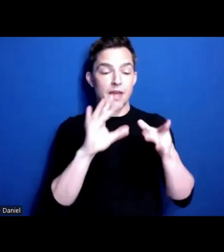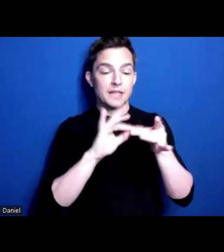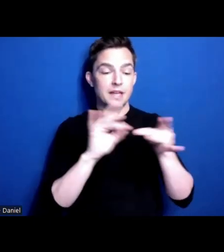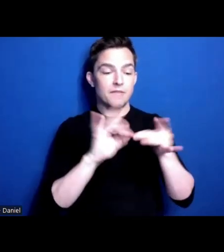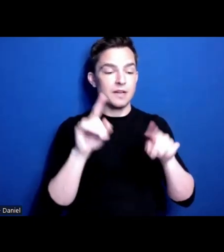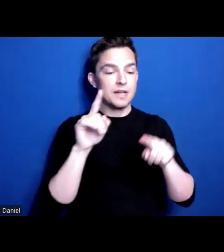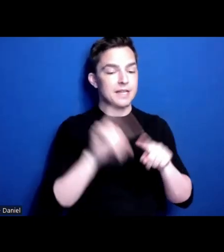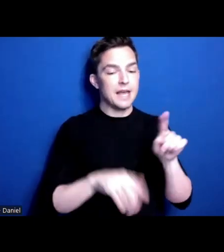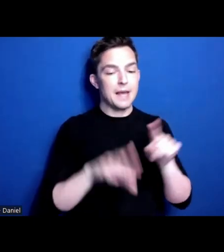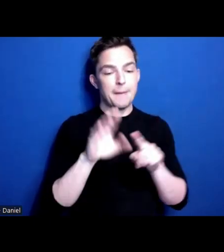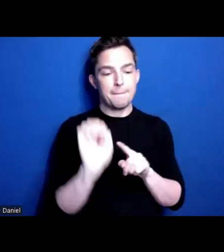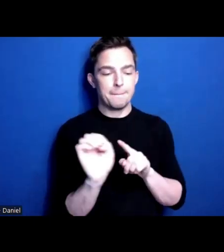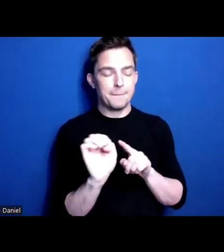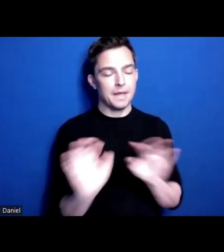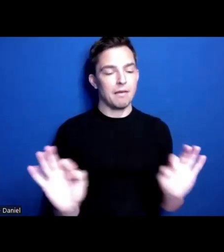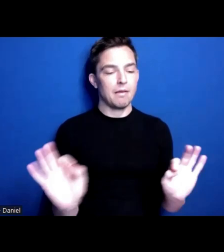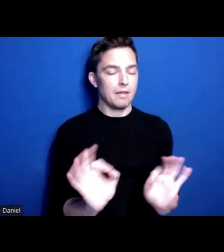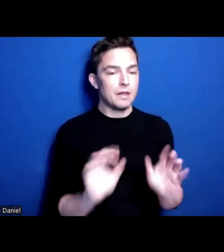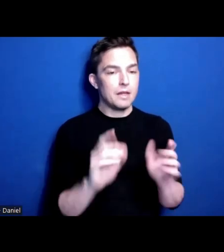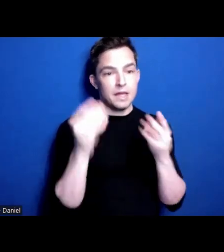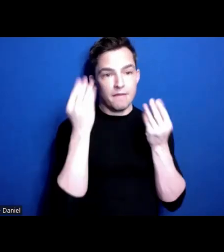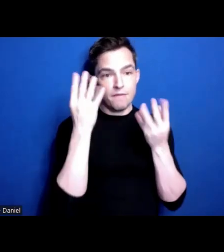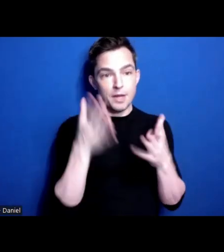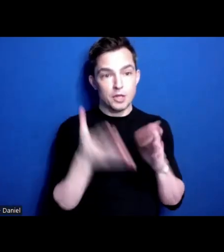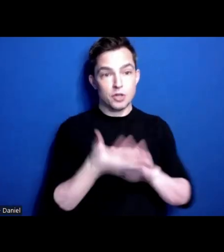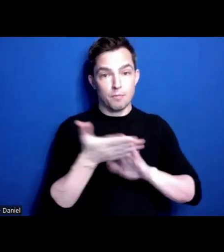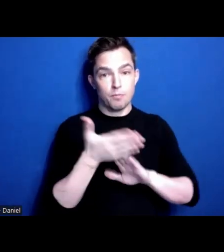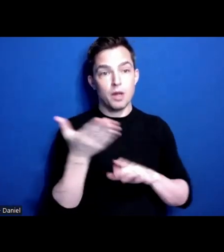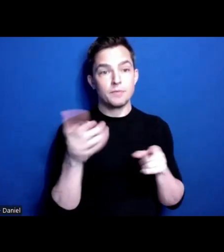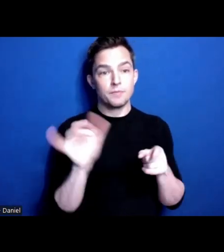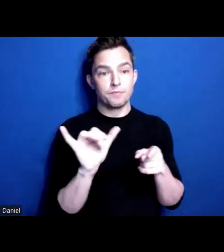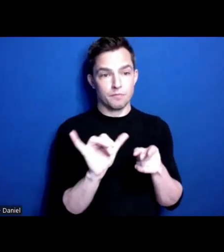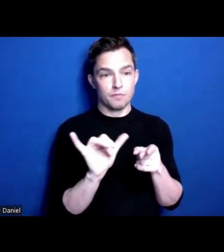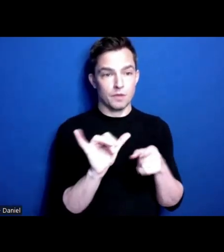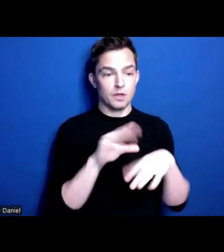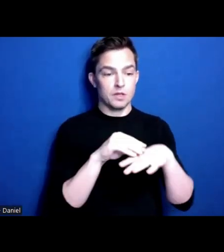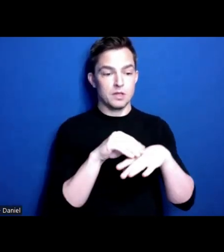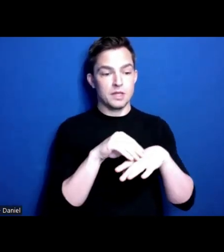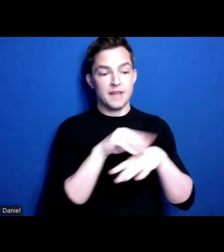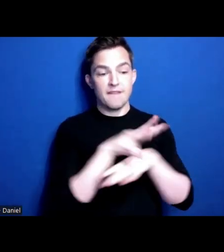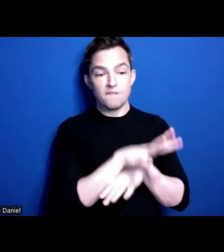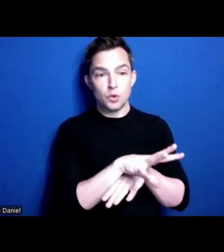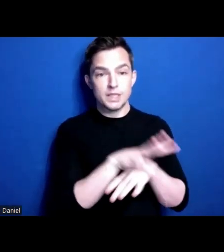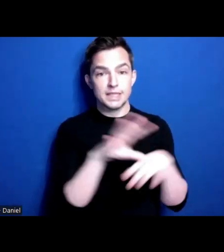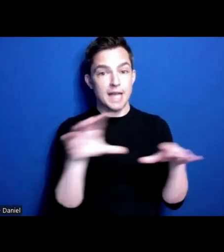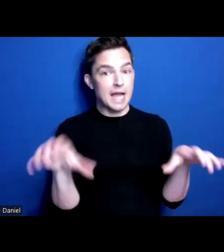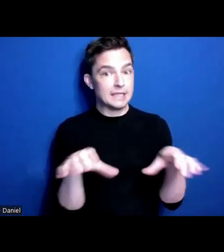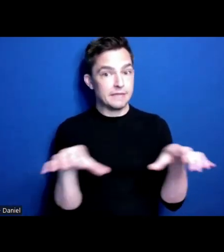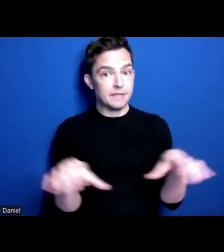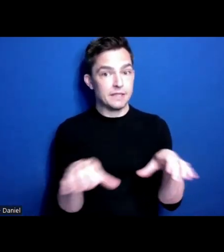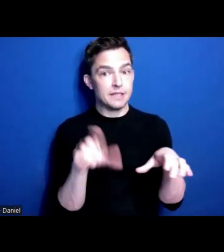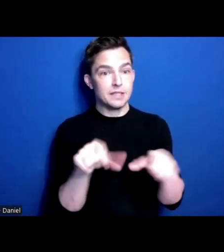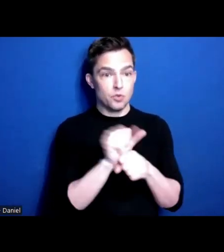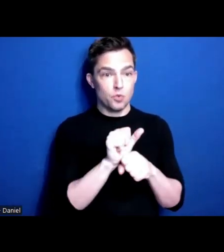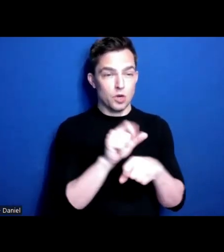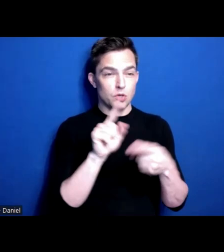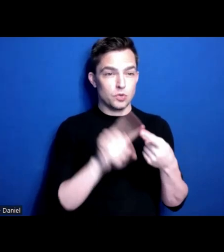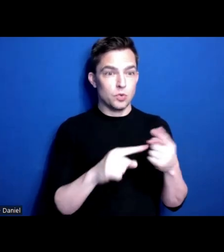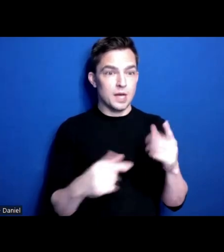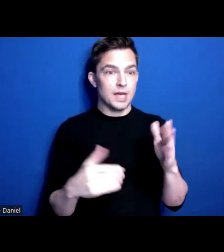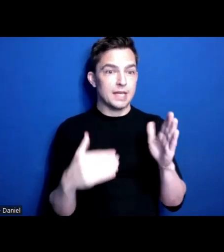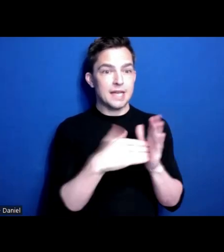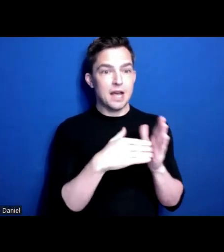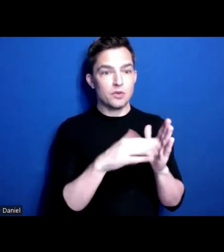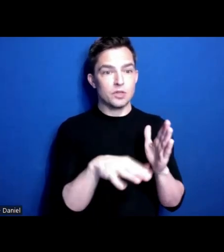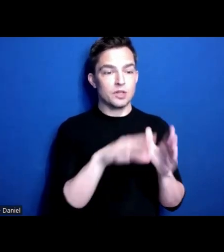understated. Information operations, also called influence activities, must work to counter the insurgent